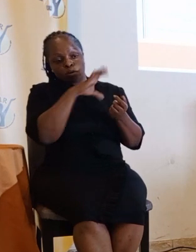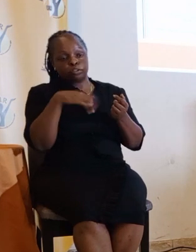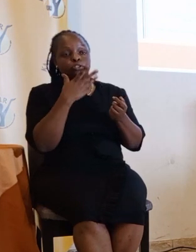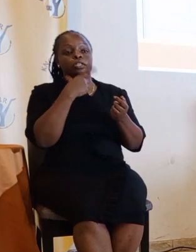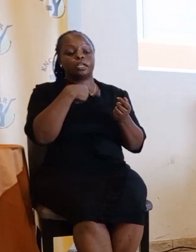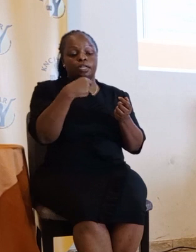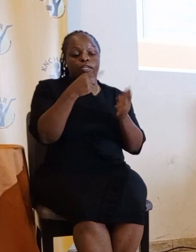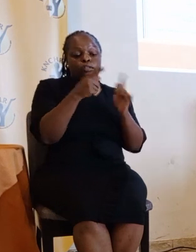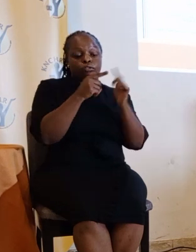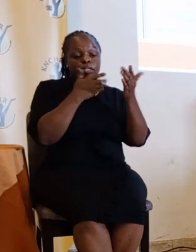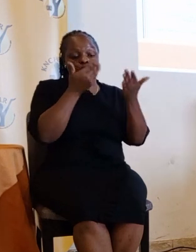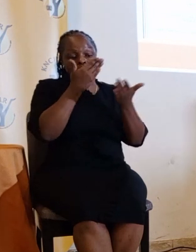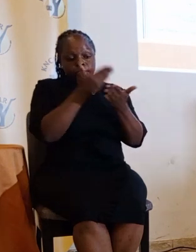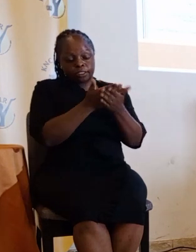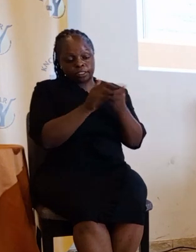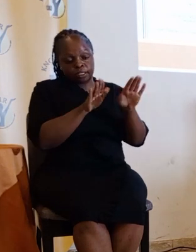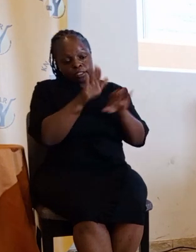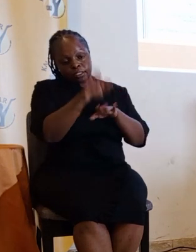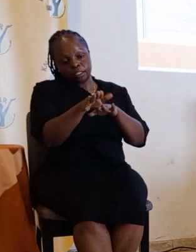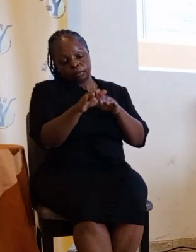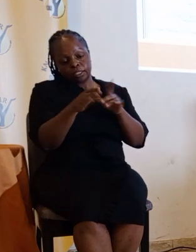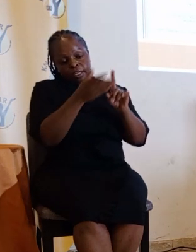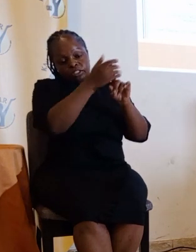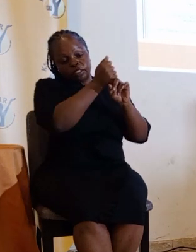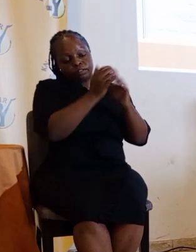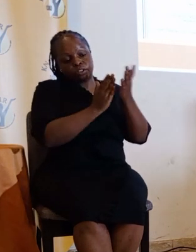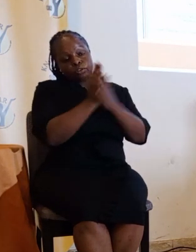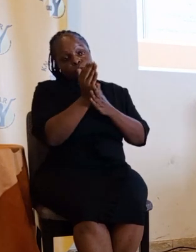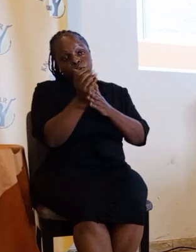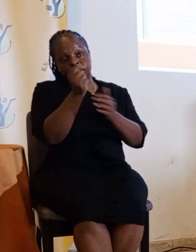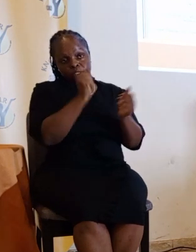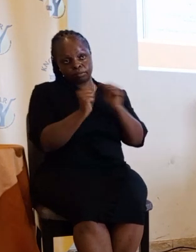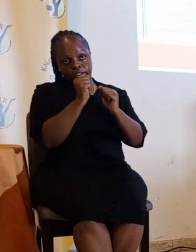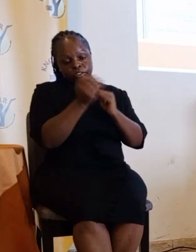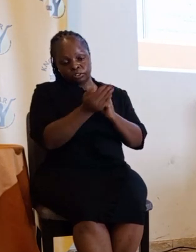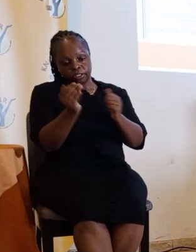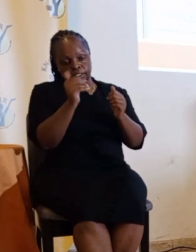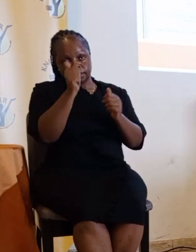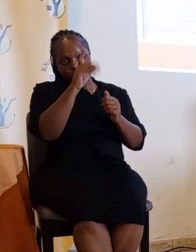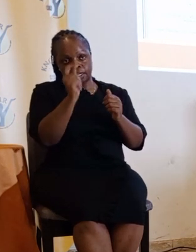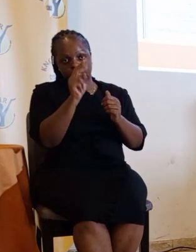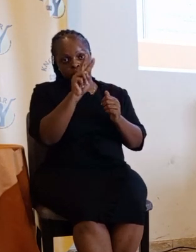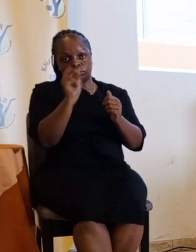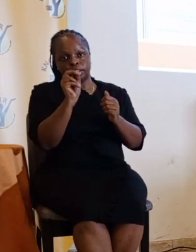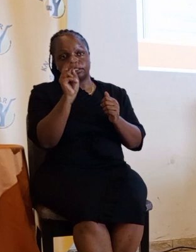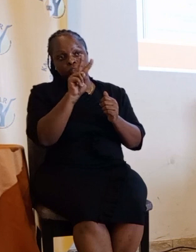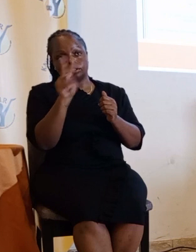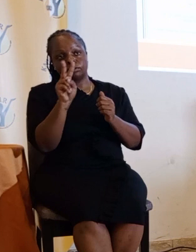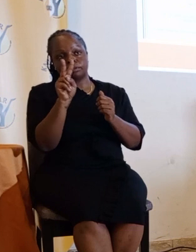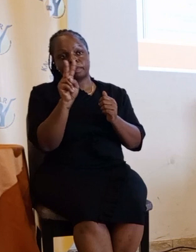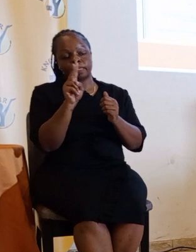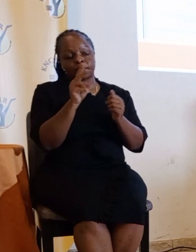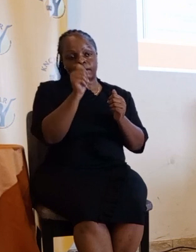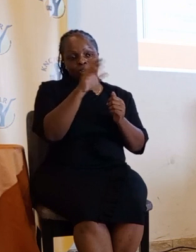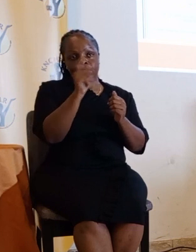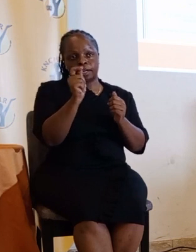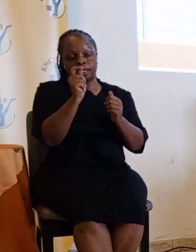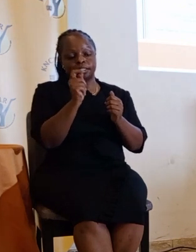like to appreciate the milestone achieved through the enactment of the Children's Act 2022. The